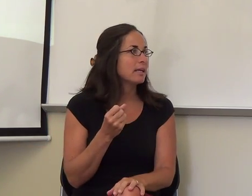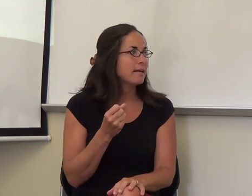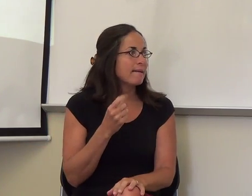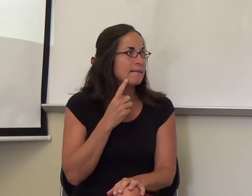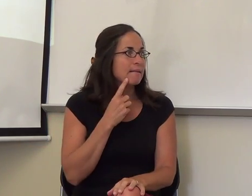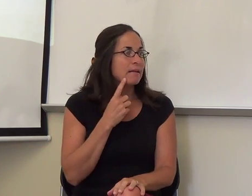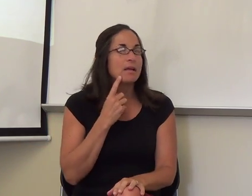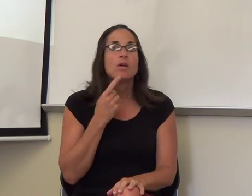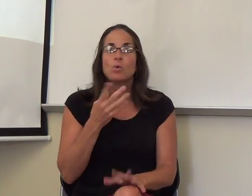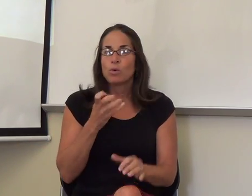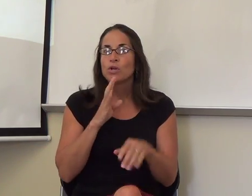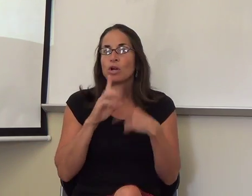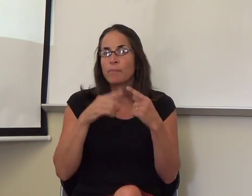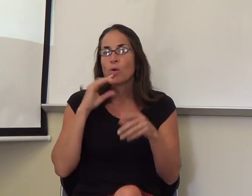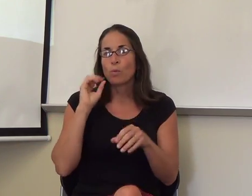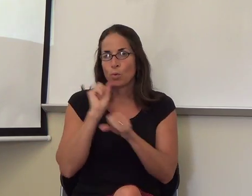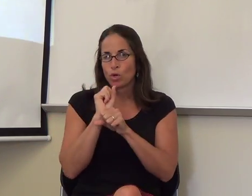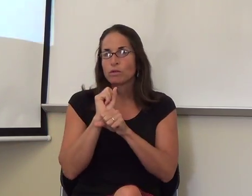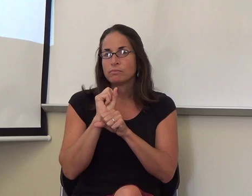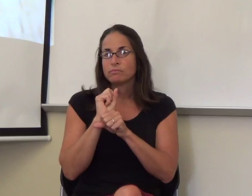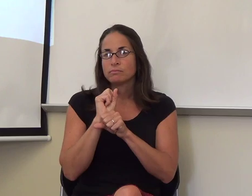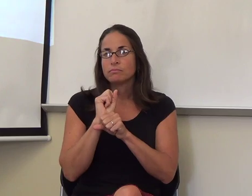homework in this class.